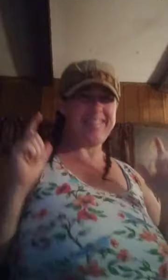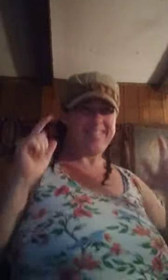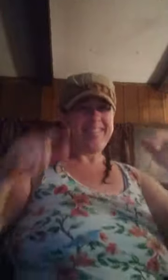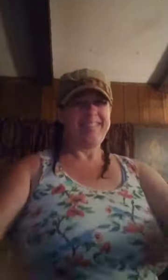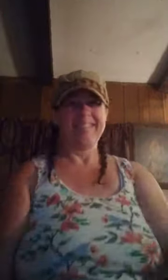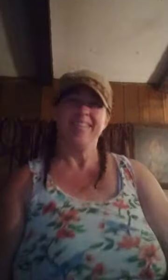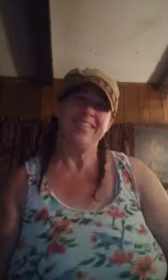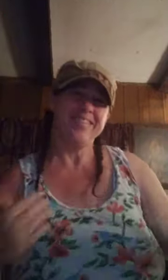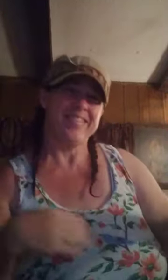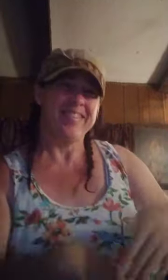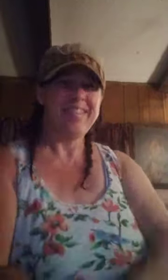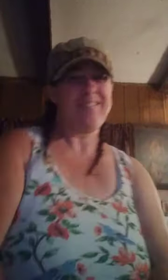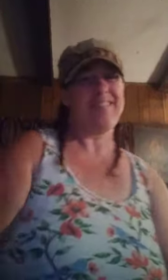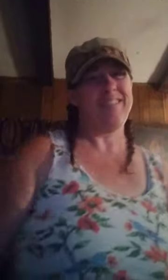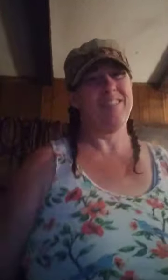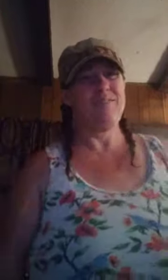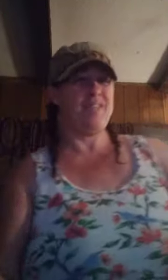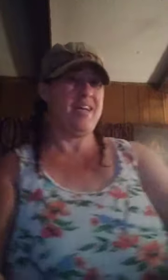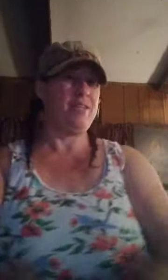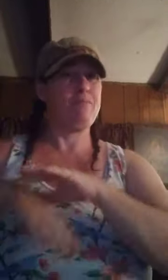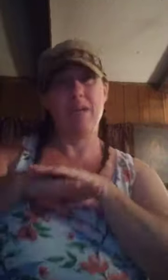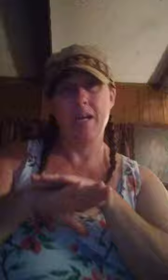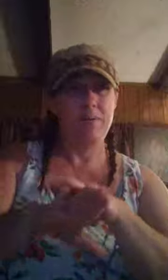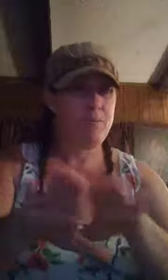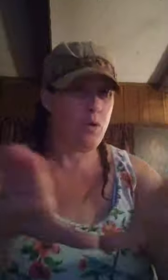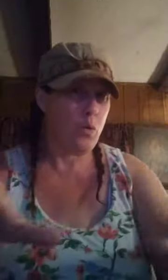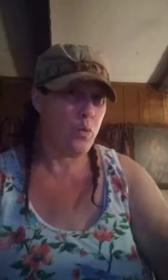I went aloft to furl the mainsail in a blow.